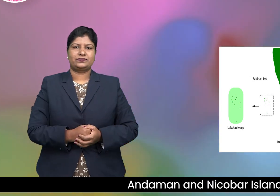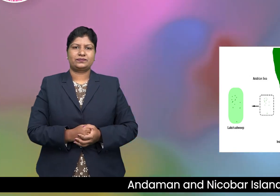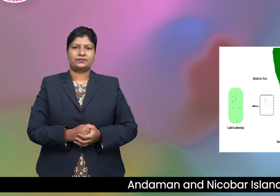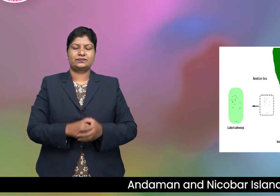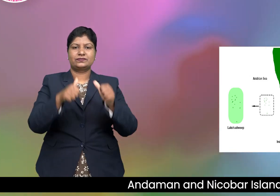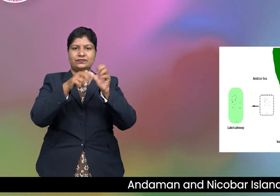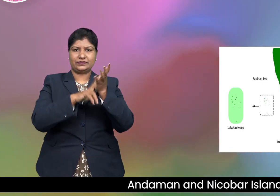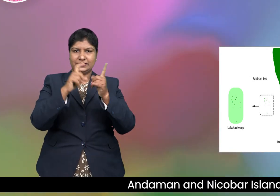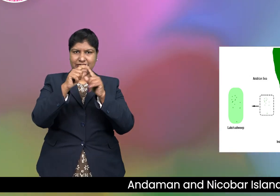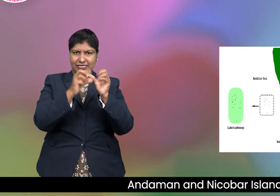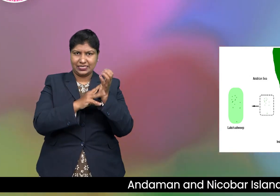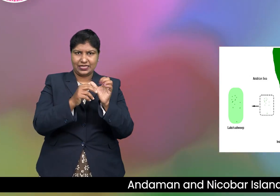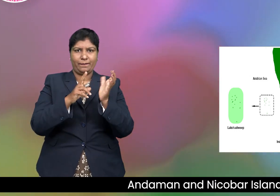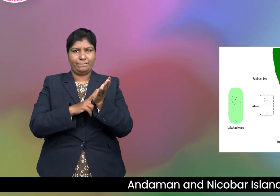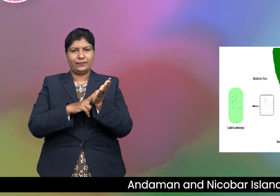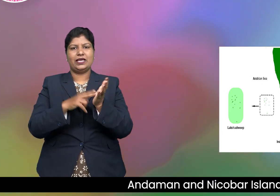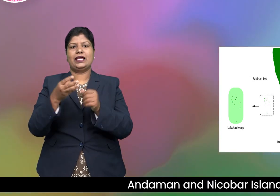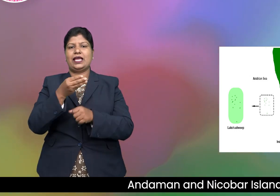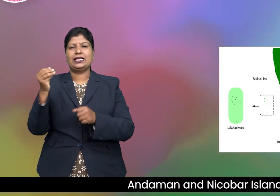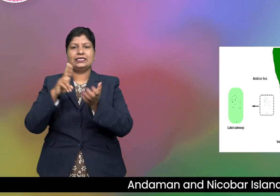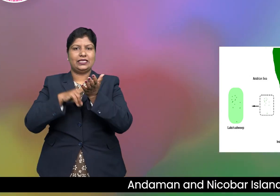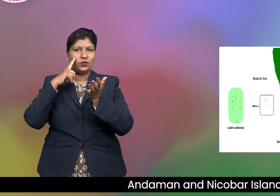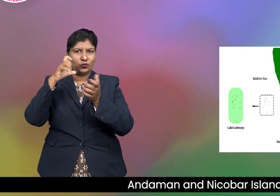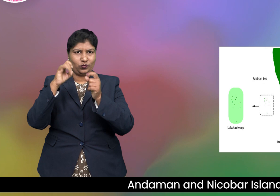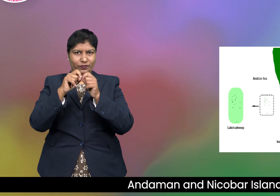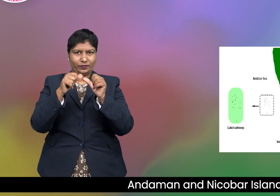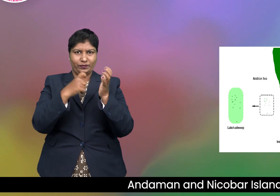Andaman and Nicobar islands